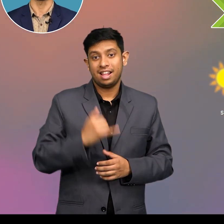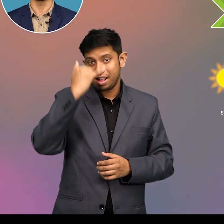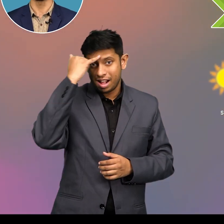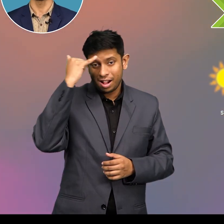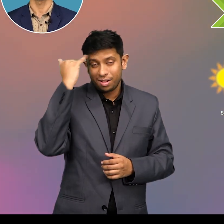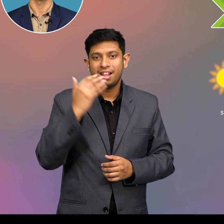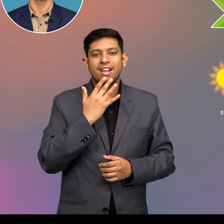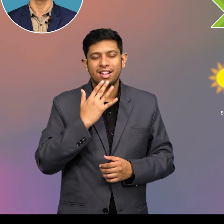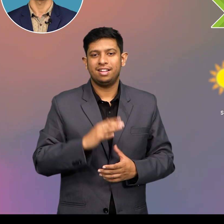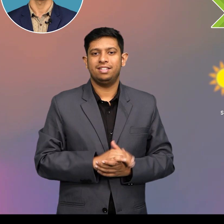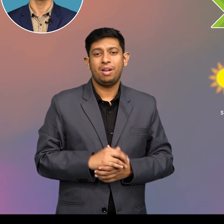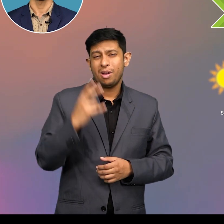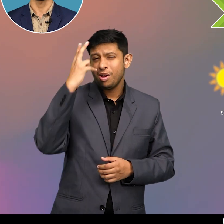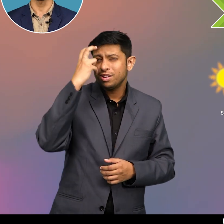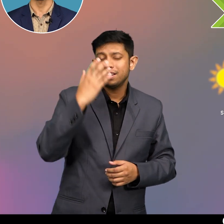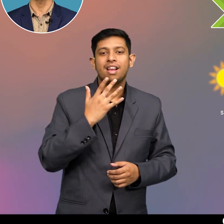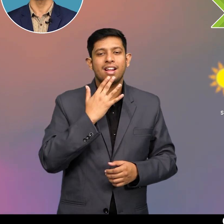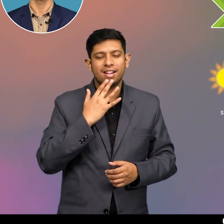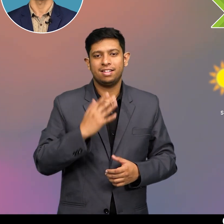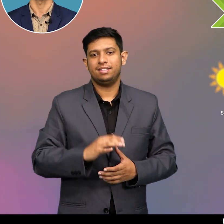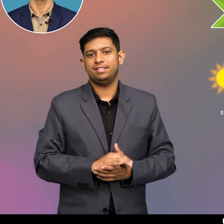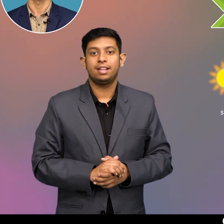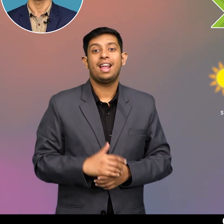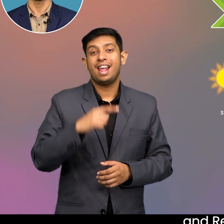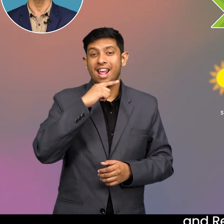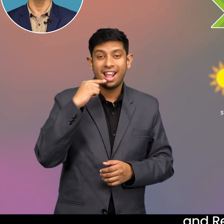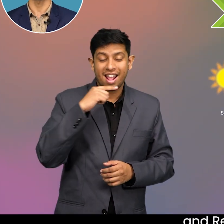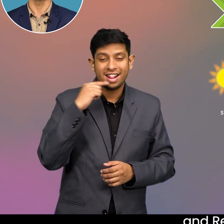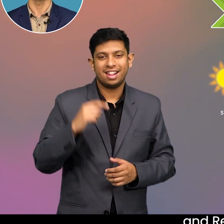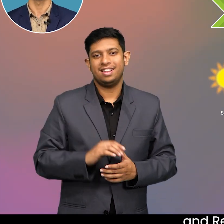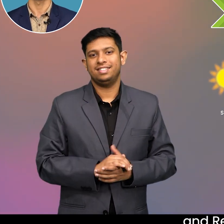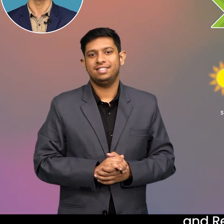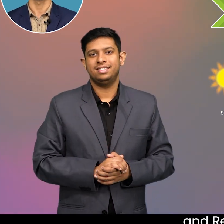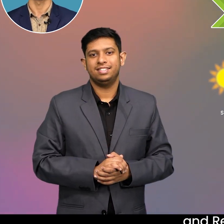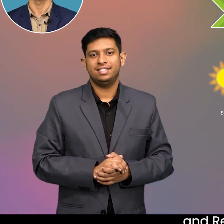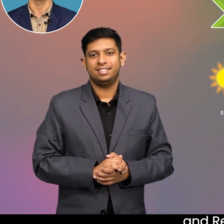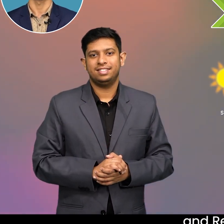Yellow, Orange and Red,